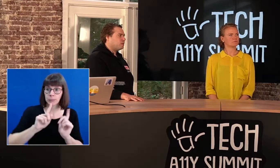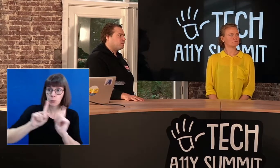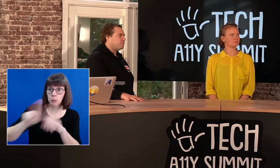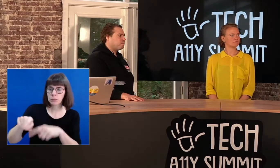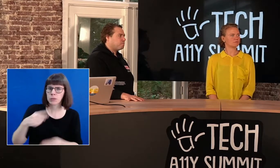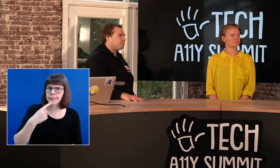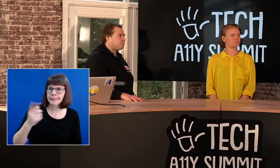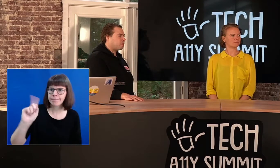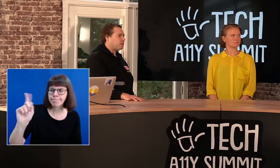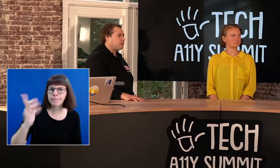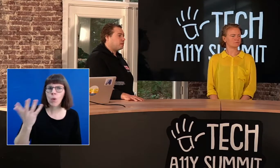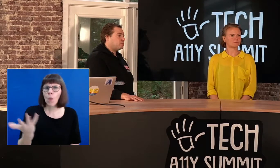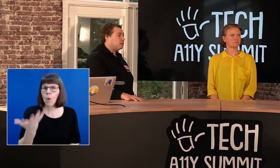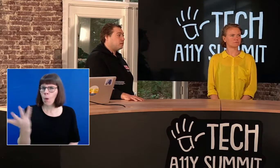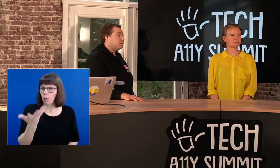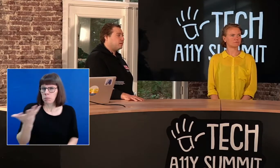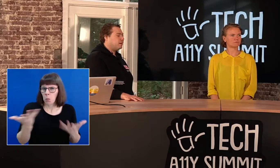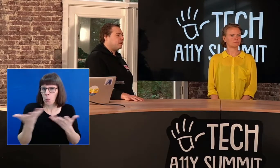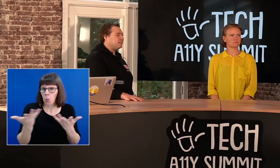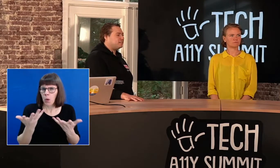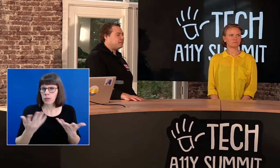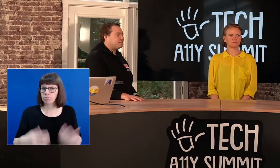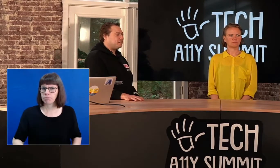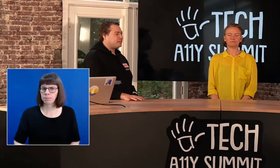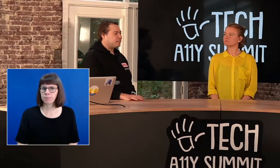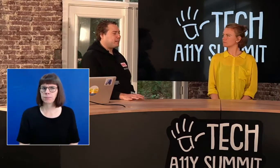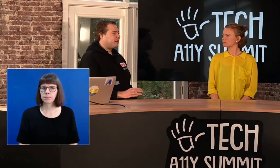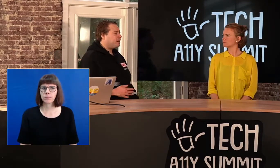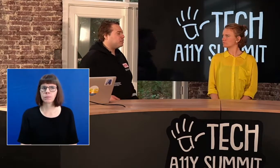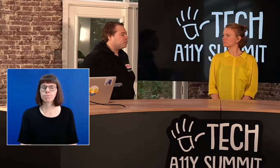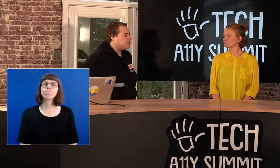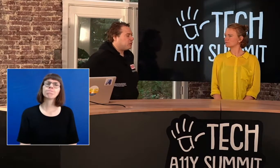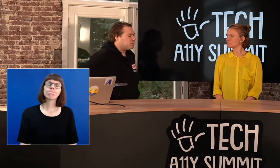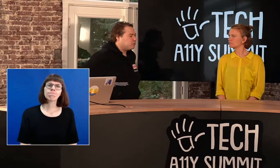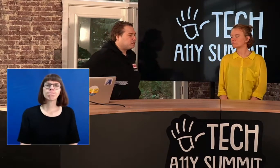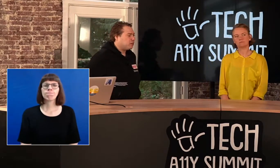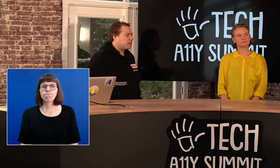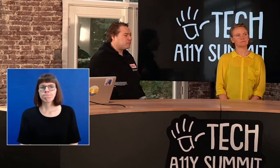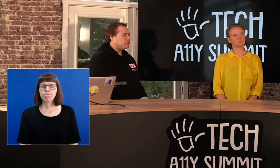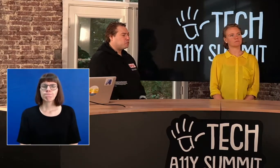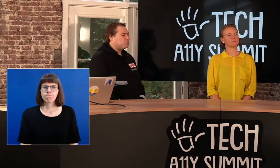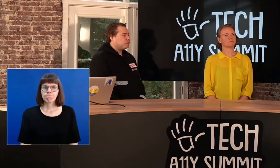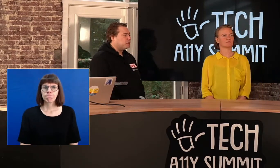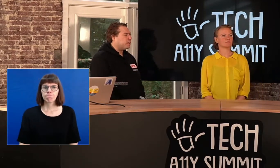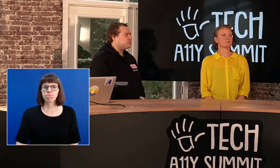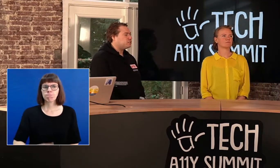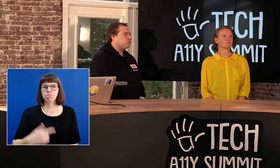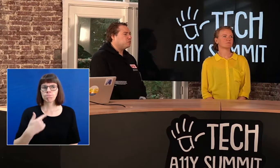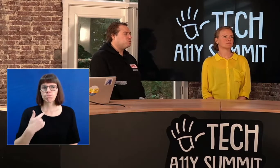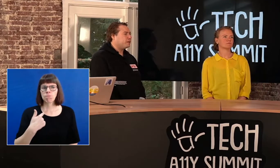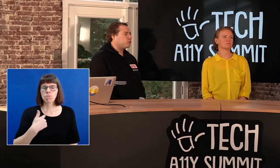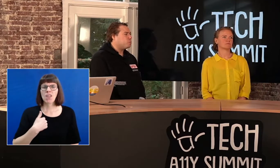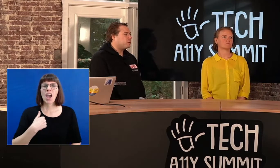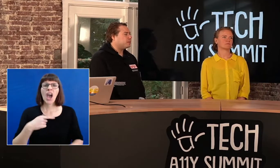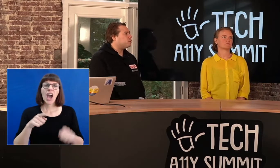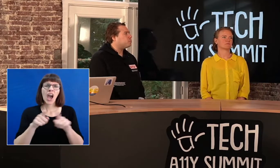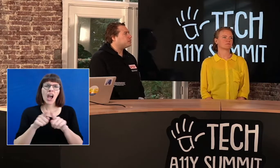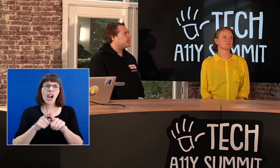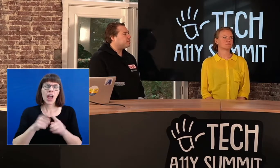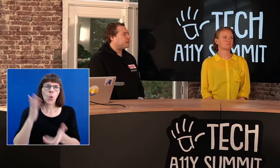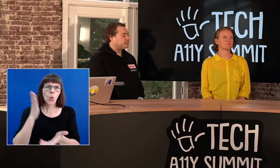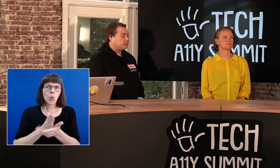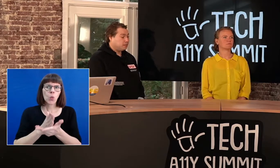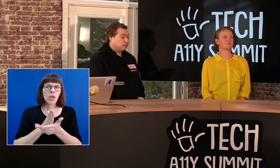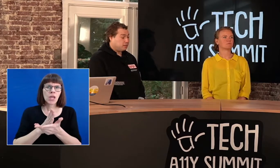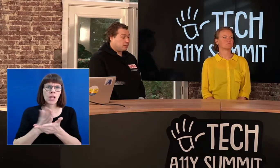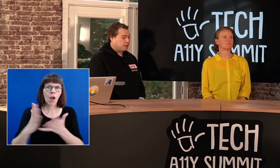do you confront them if you confront them? That's a very difficult thing. I don't going to talk it by no confronting. I just how do I cope with that for